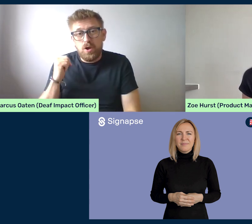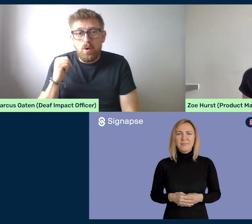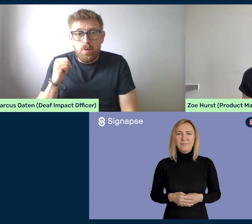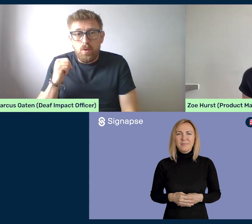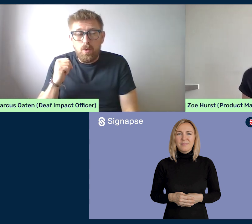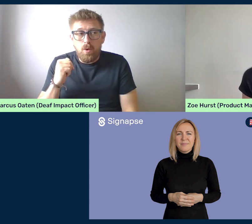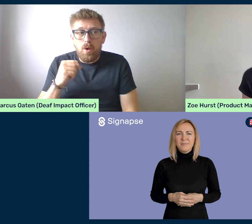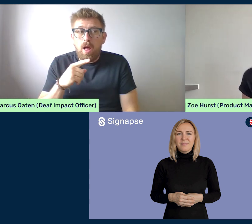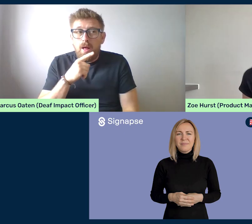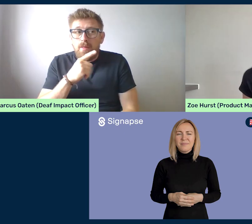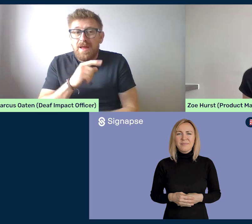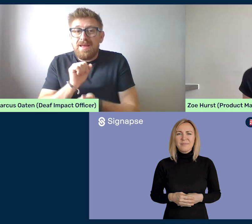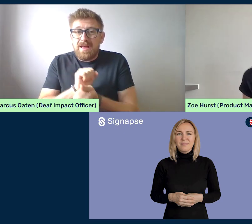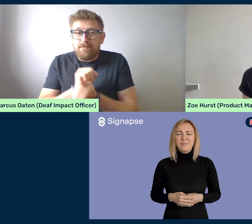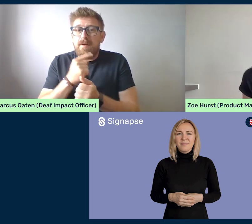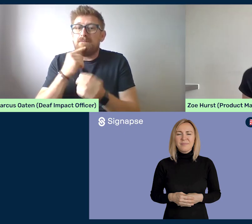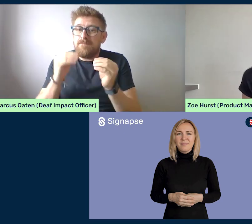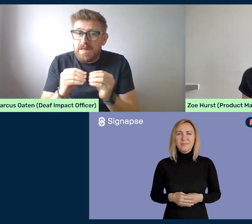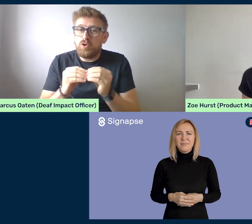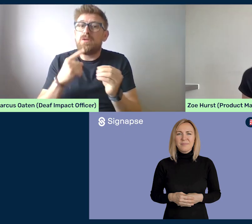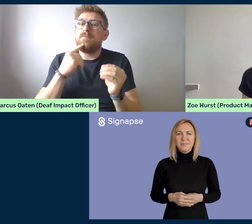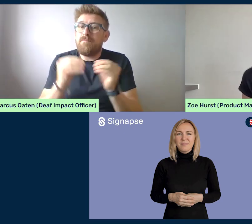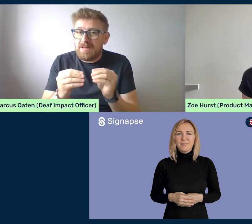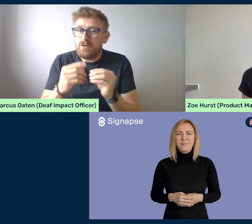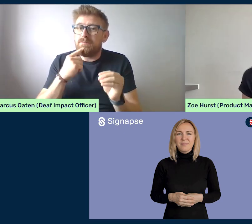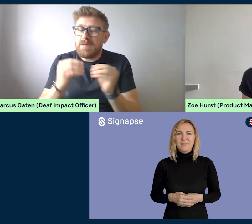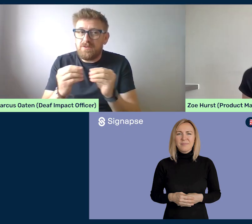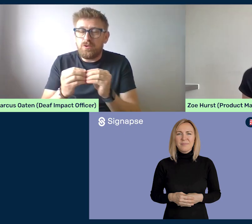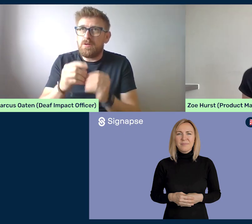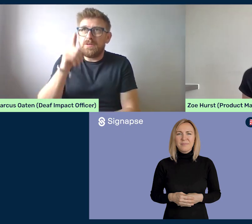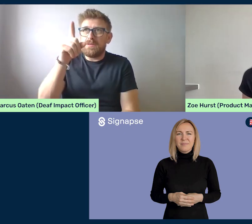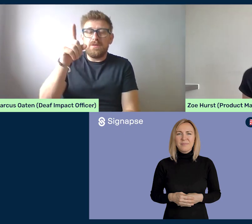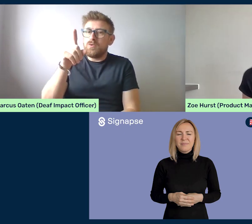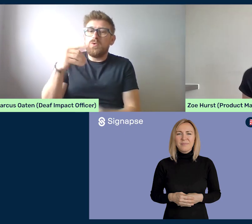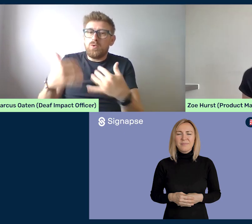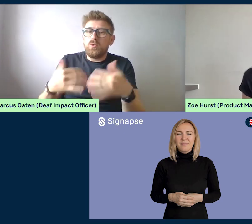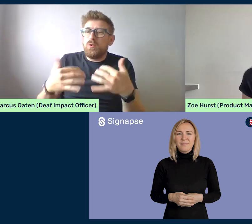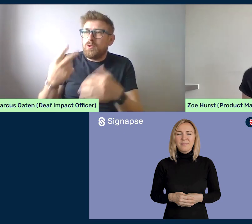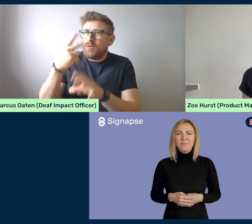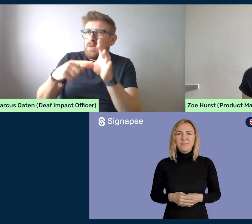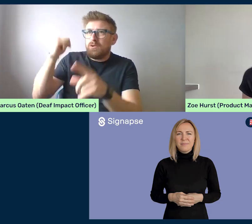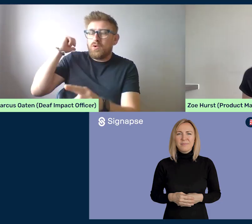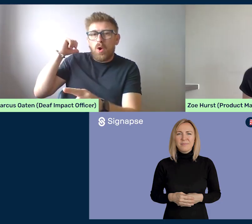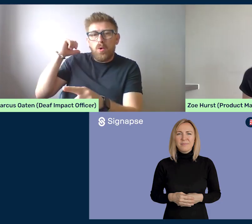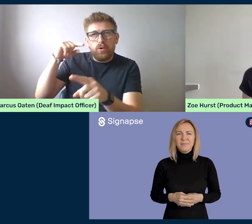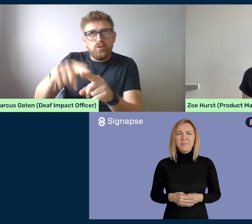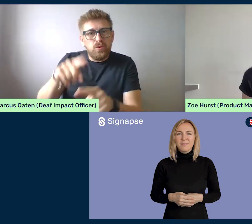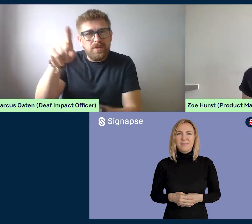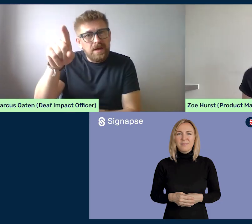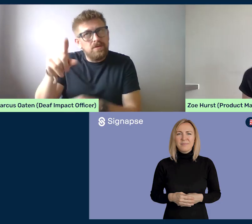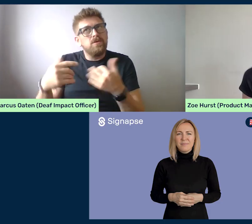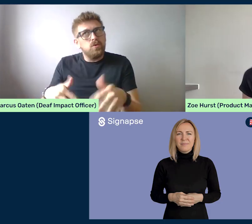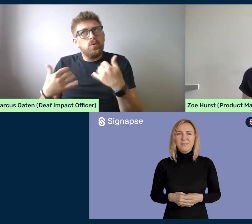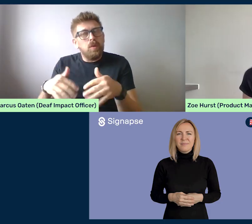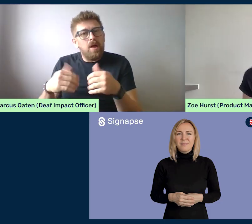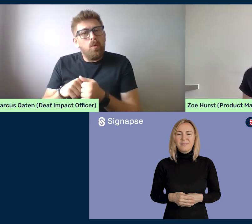change. It was a real step up from what they saw 2 years ago, and they kept mentioning repeatedly, like, Mm.